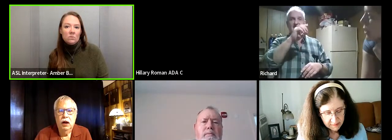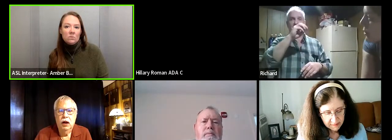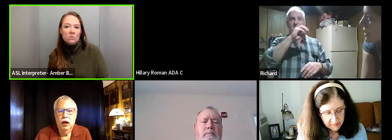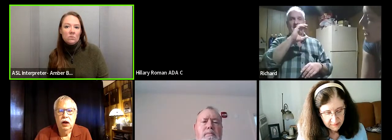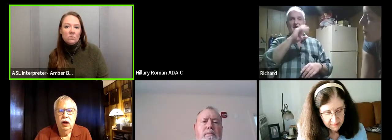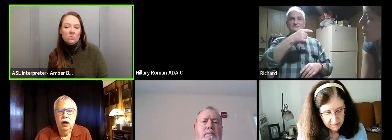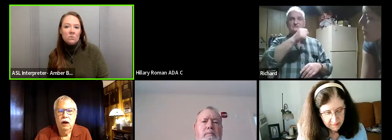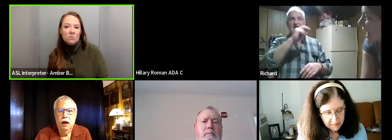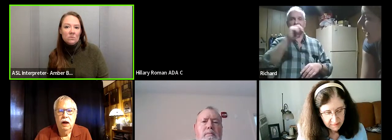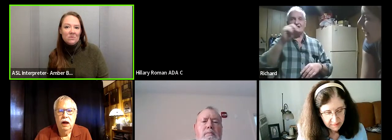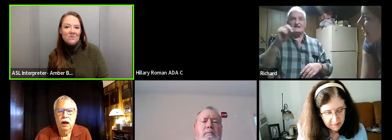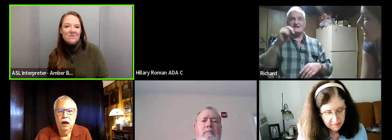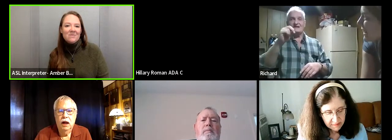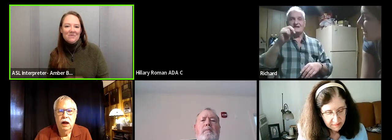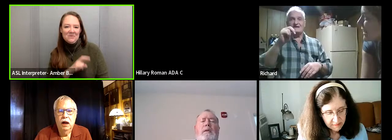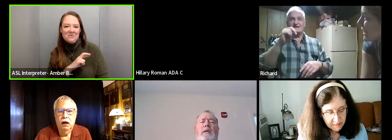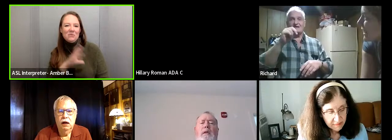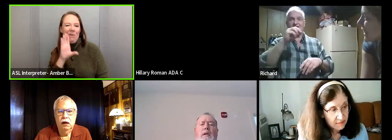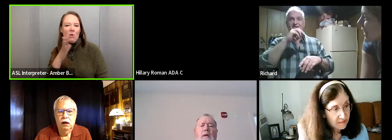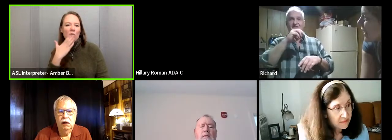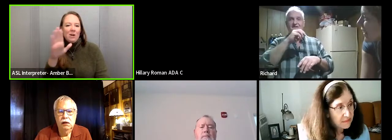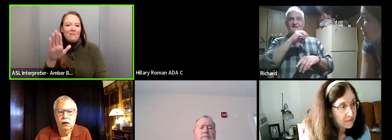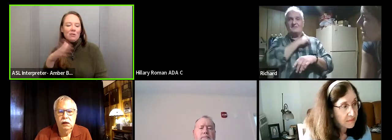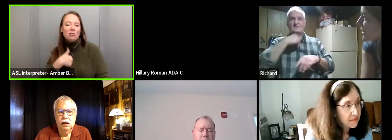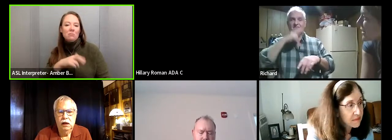Good afternoon, this is Rich McGann.